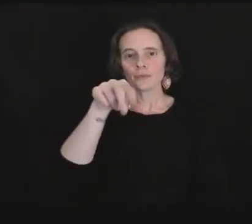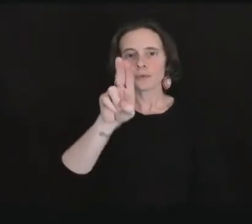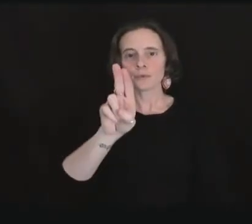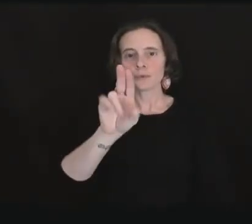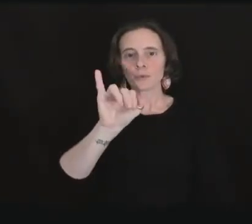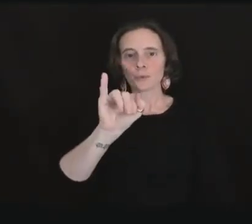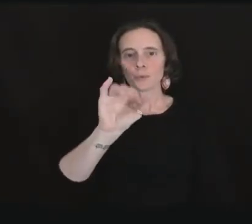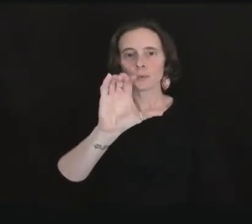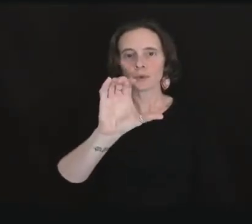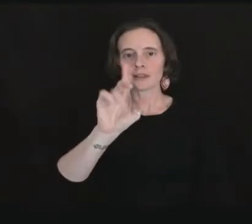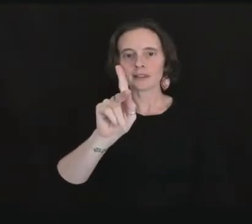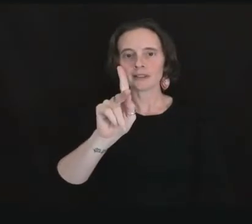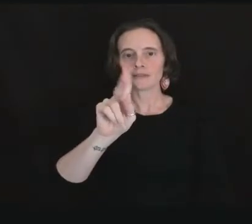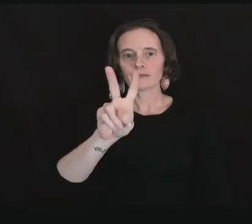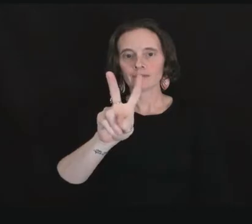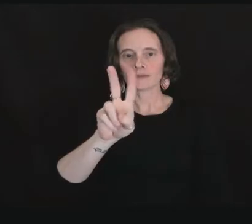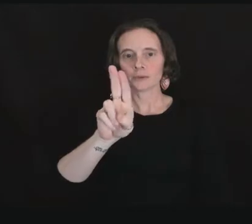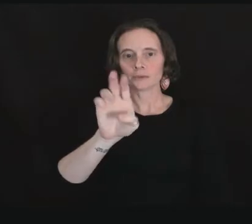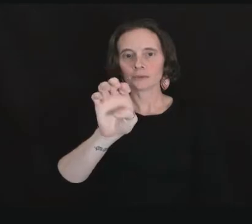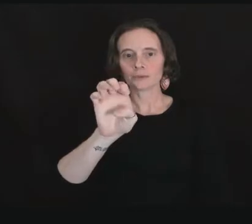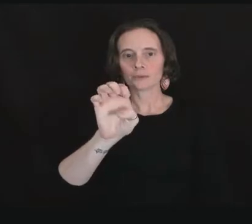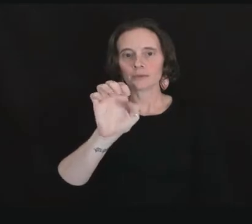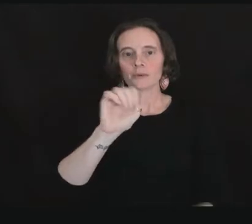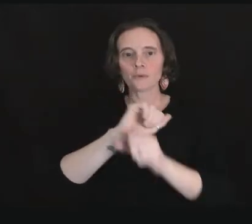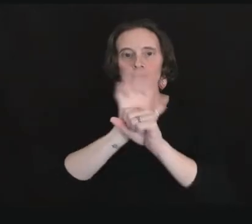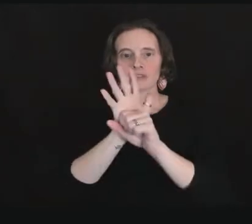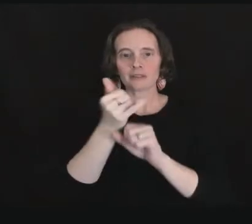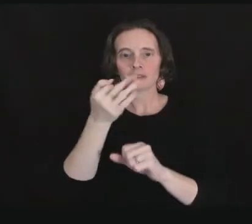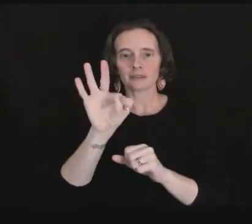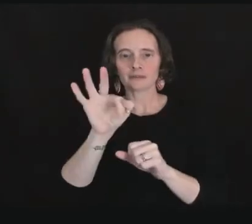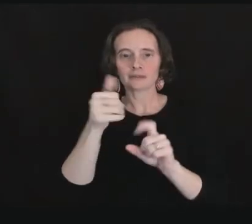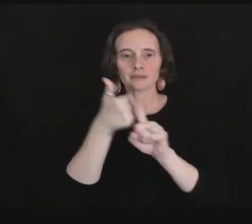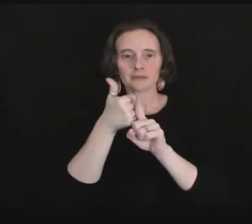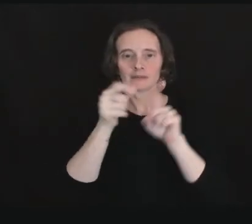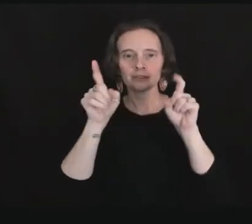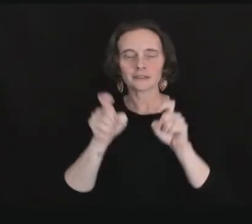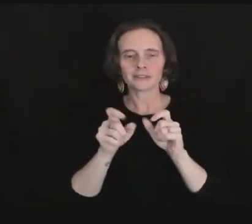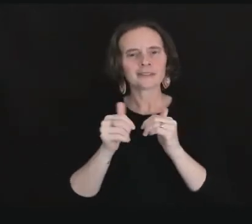How to use the QuickVue COVID-19 self-test.